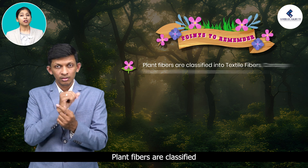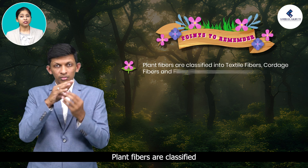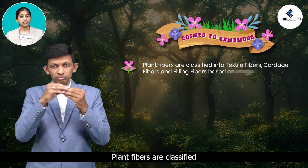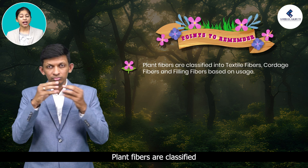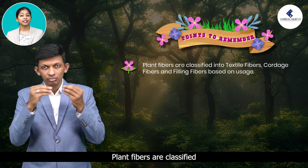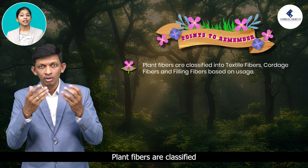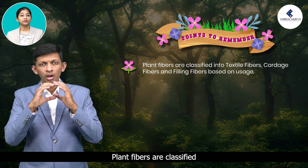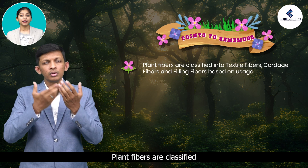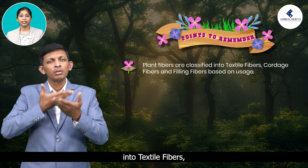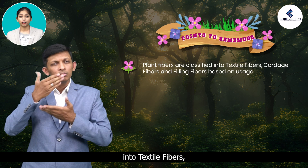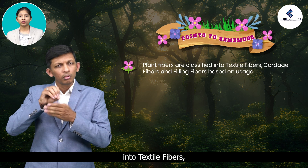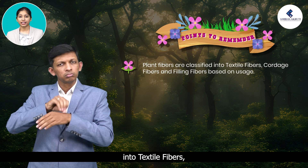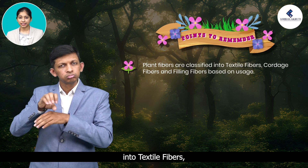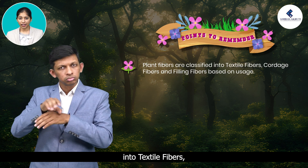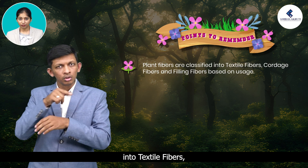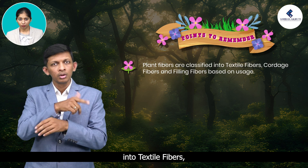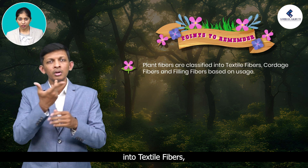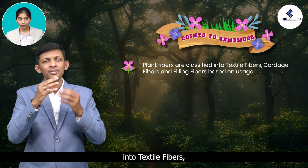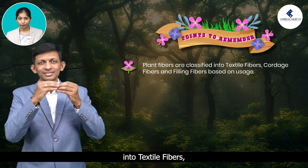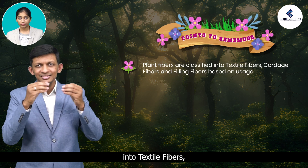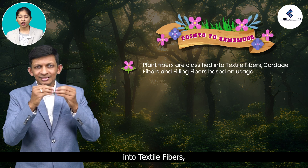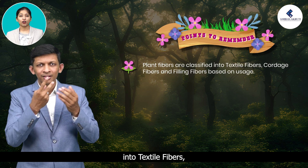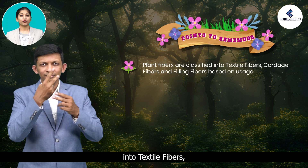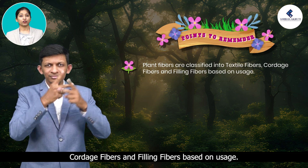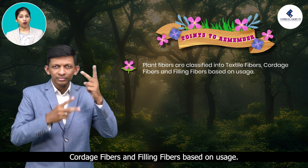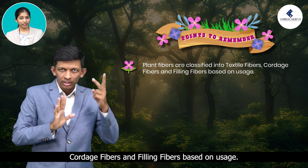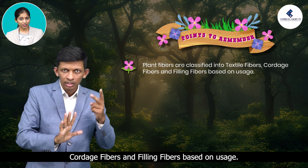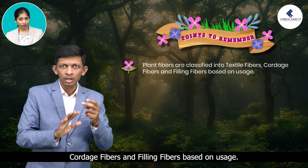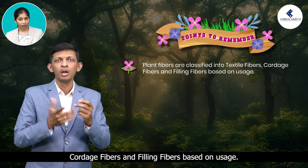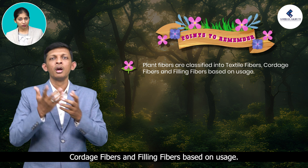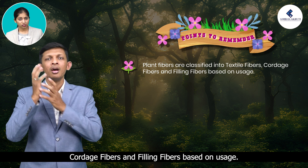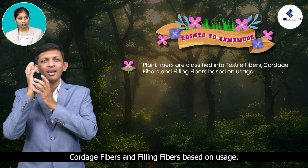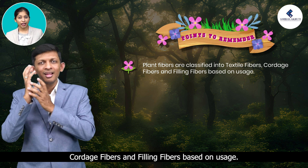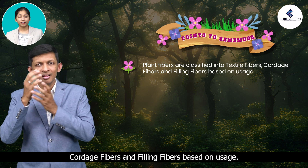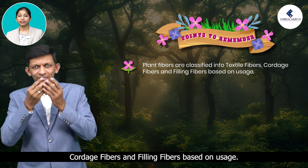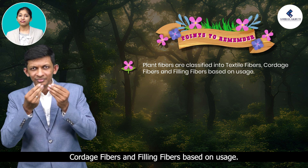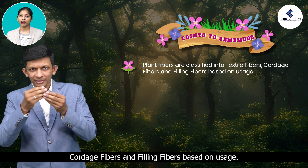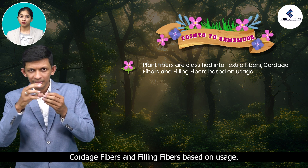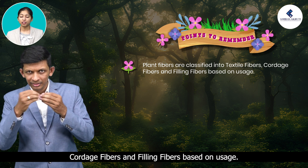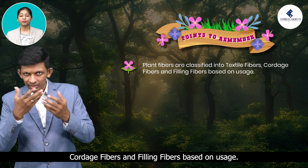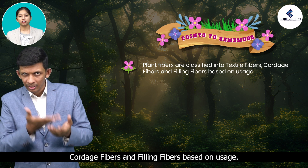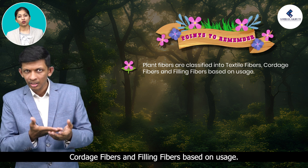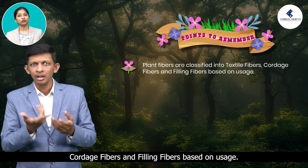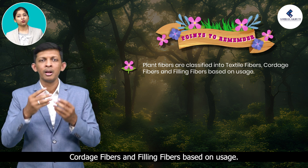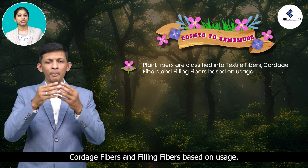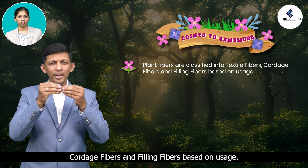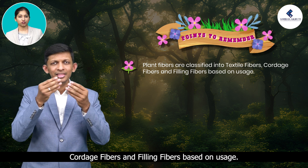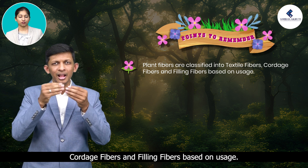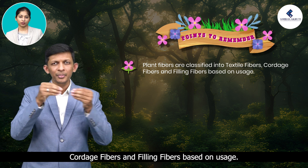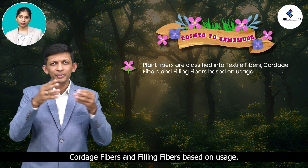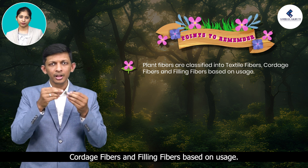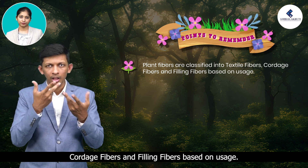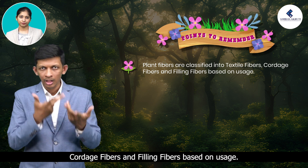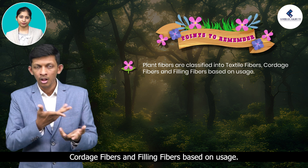Plant fibers are classified into textile fibers, cottage fibers, and filling fibers based on